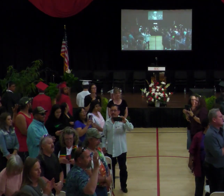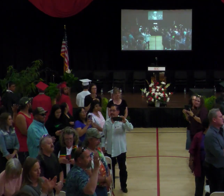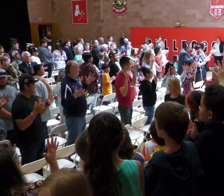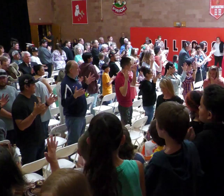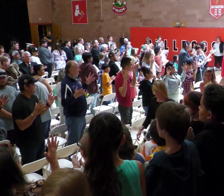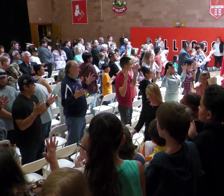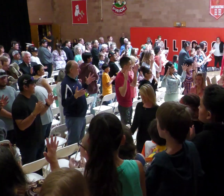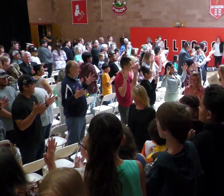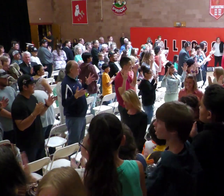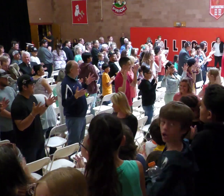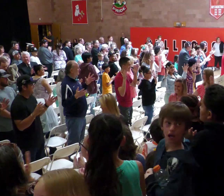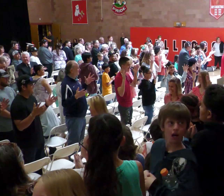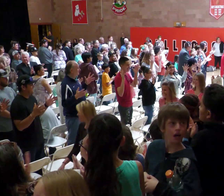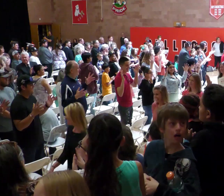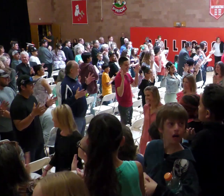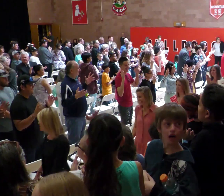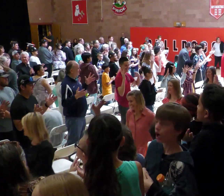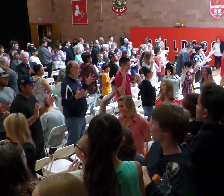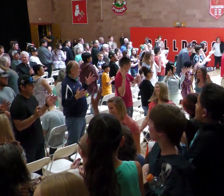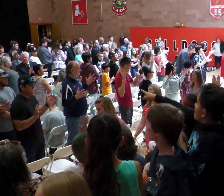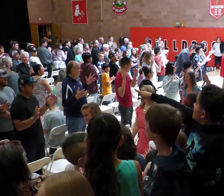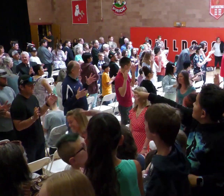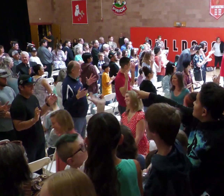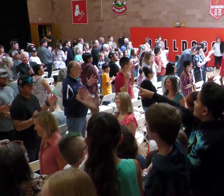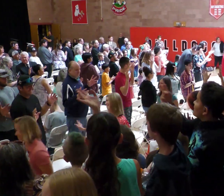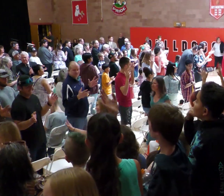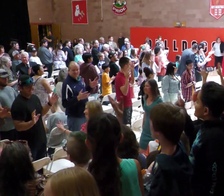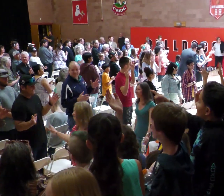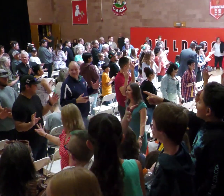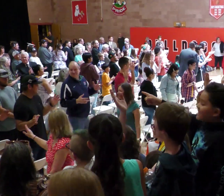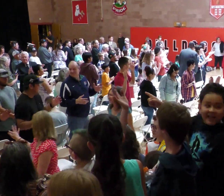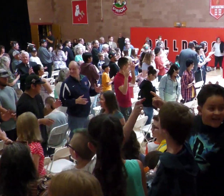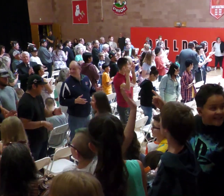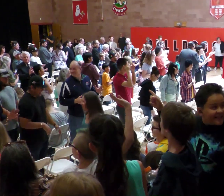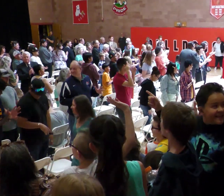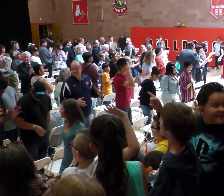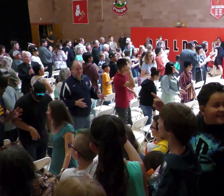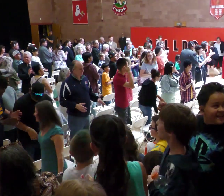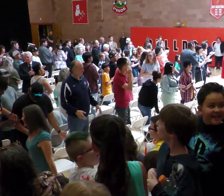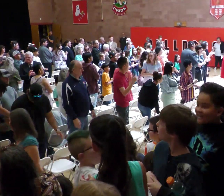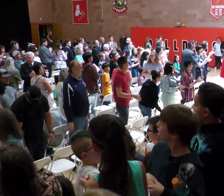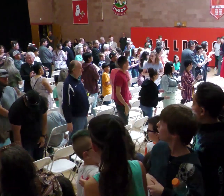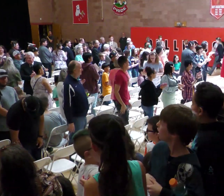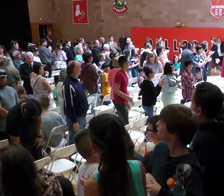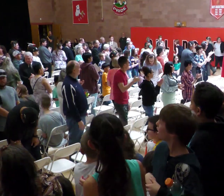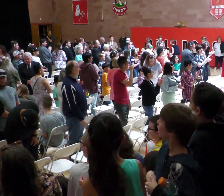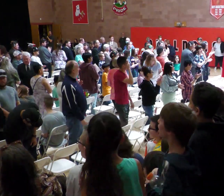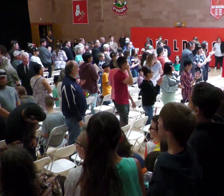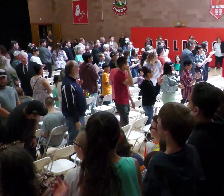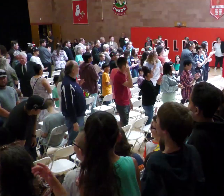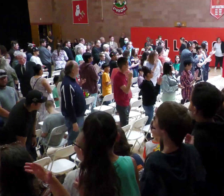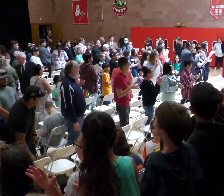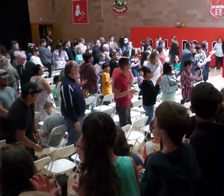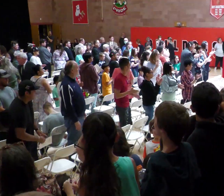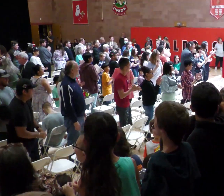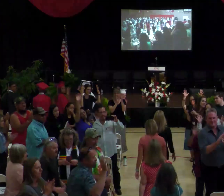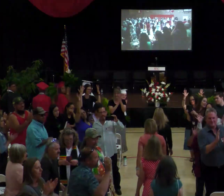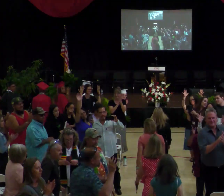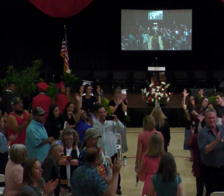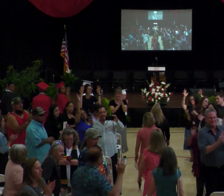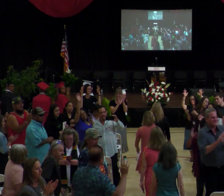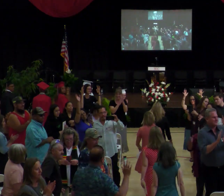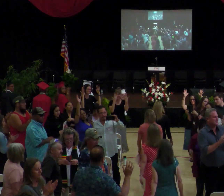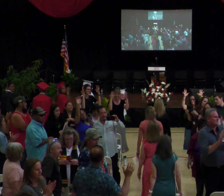and walk to the stage, along with Dr. Paul Foster and Dr. Michelle Samuels.